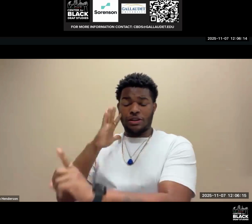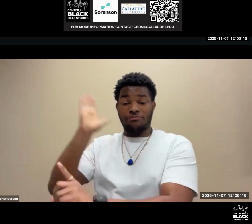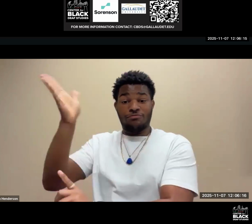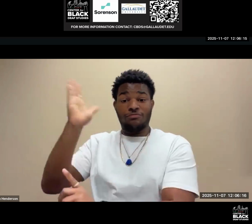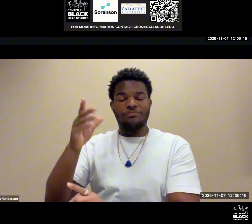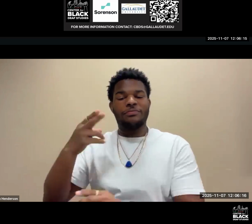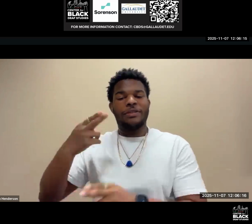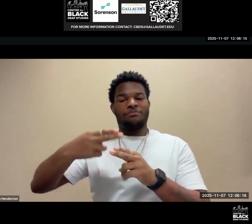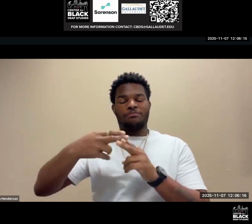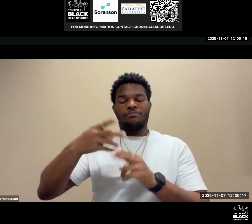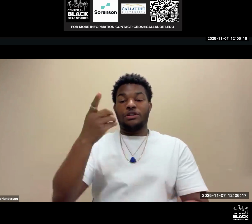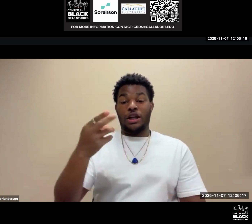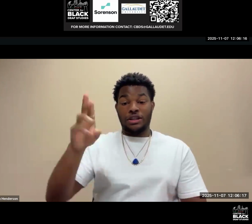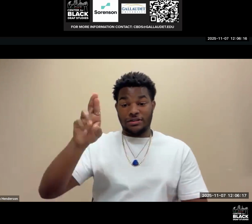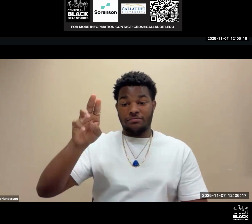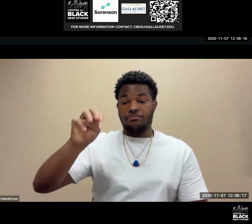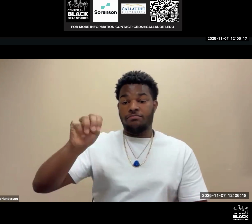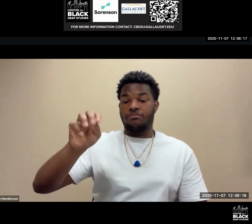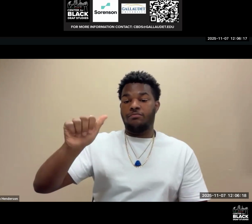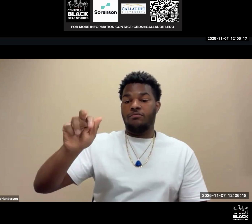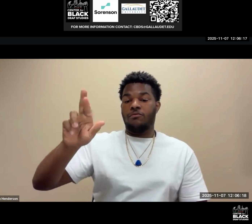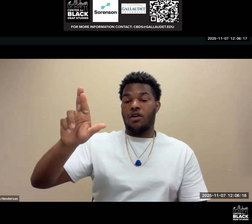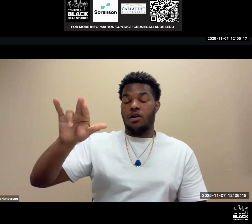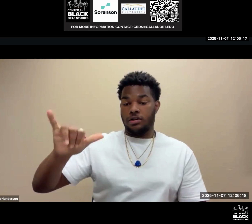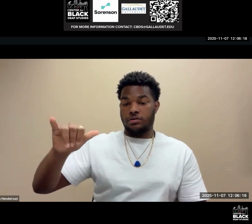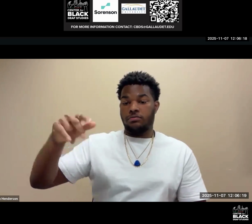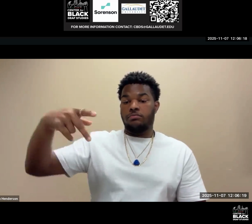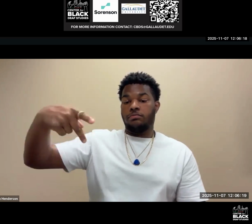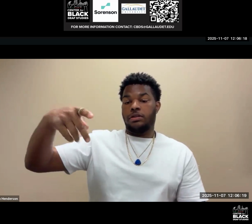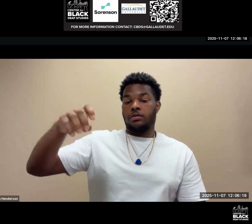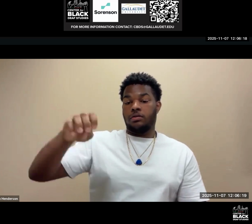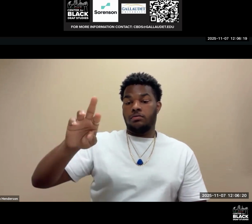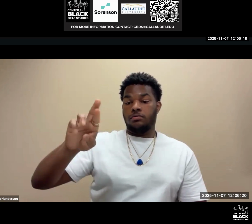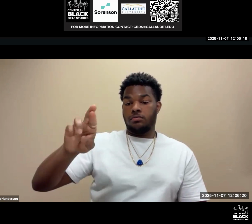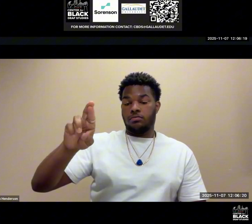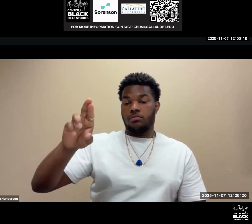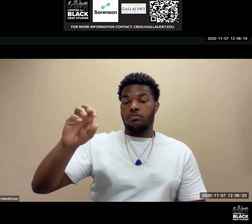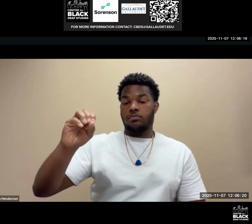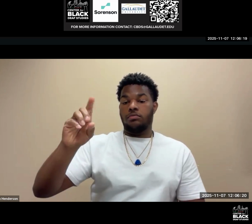Black Deaf Woman from a Generational Black Deaf Family," featuring Dr. Mary